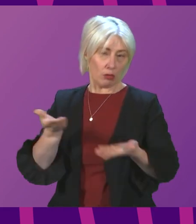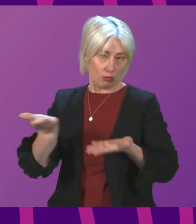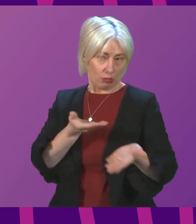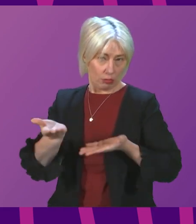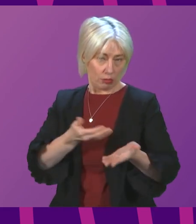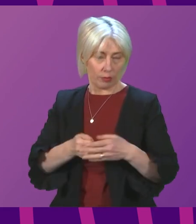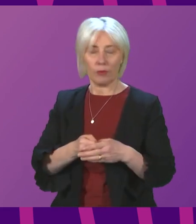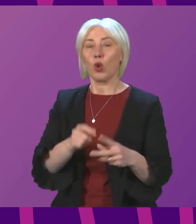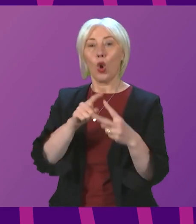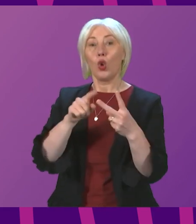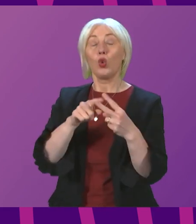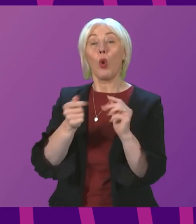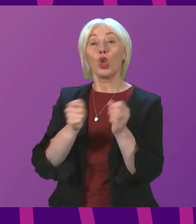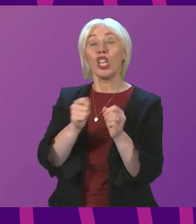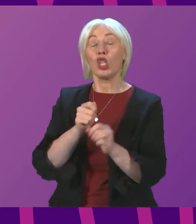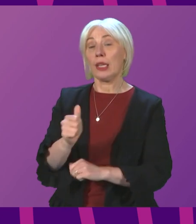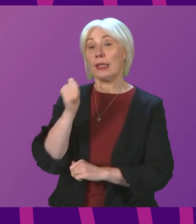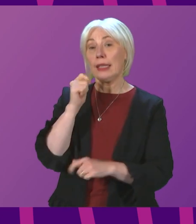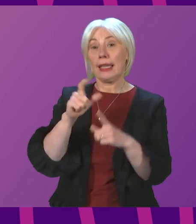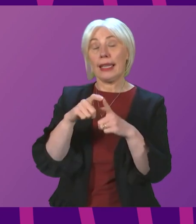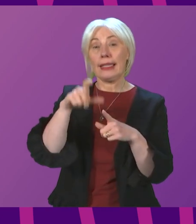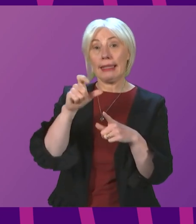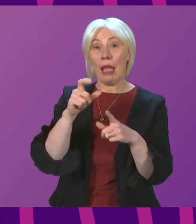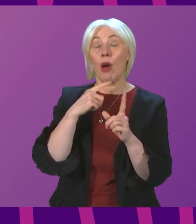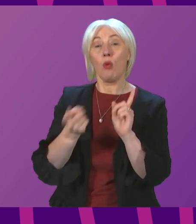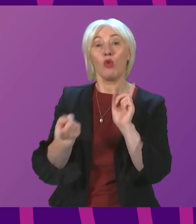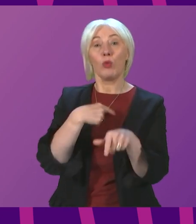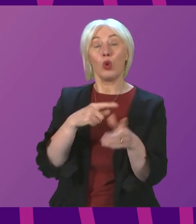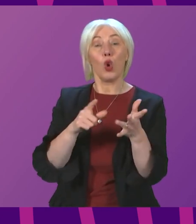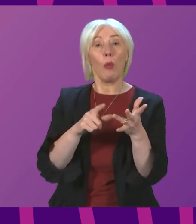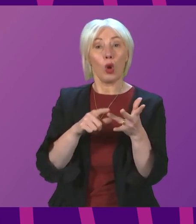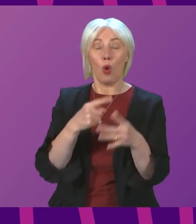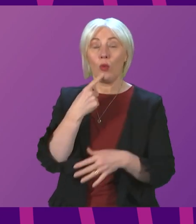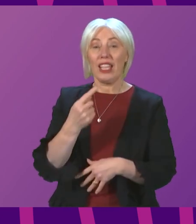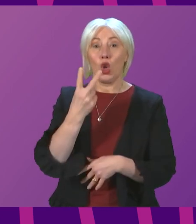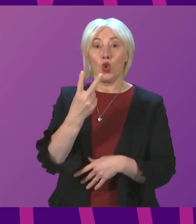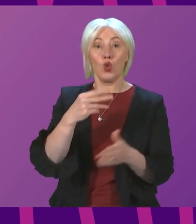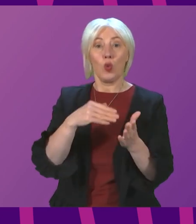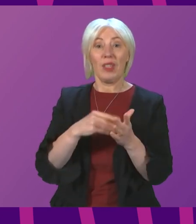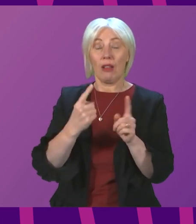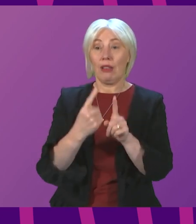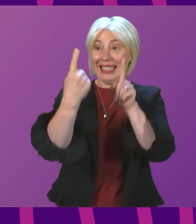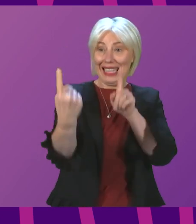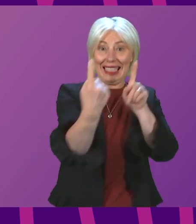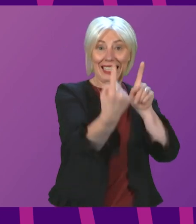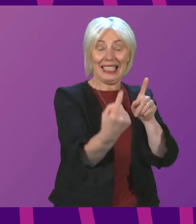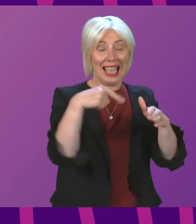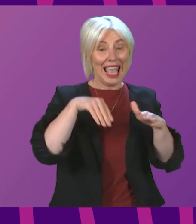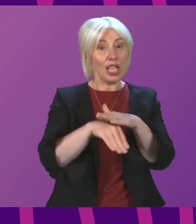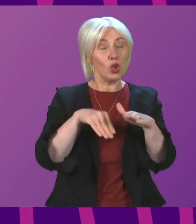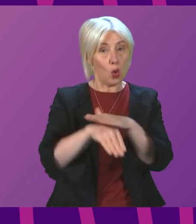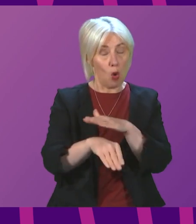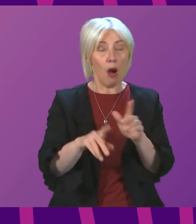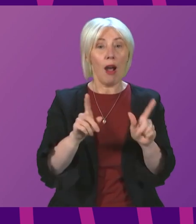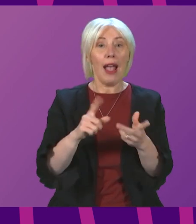two further changes. In December, in response to Omicron, a requirement for two-metre physical distancing was introduced for indoor settings where